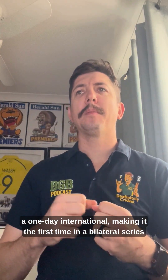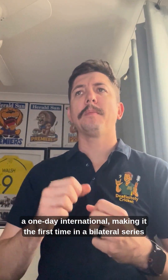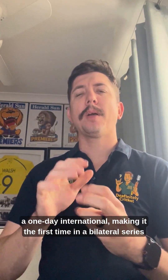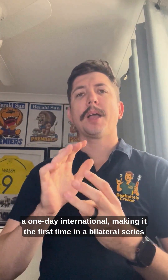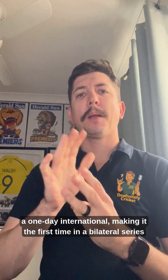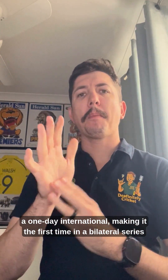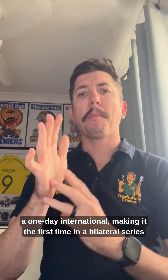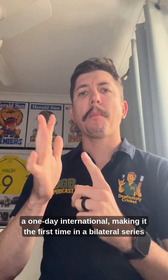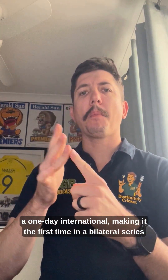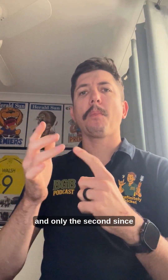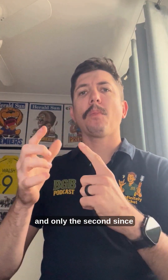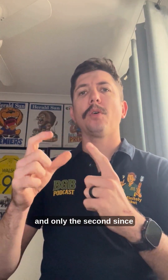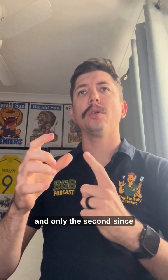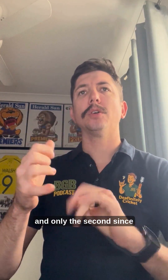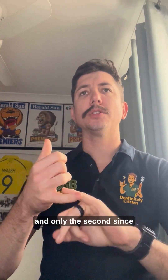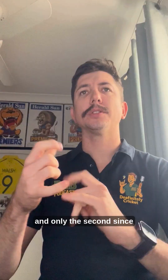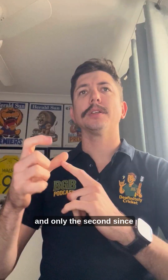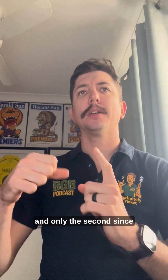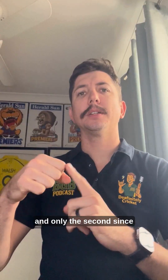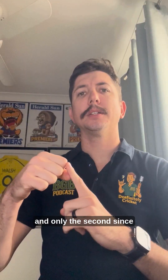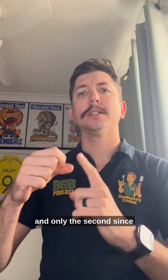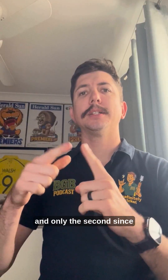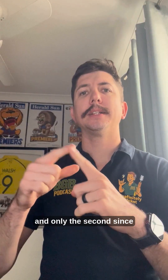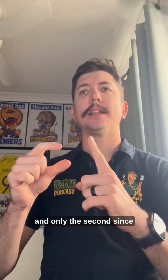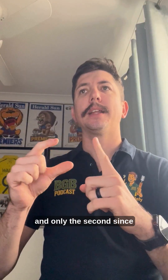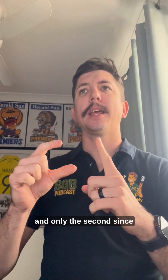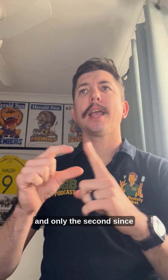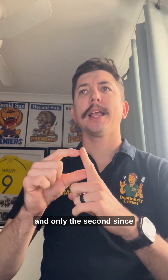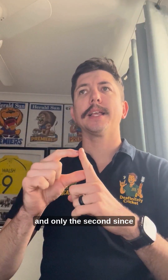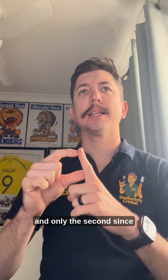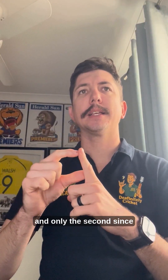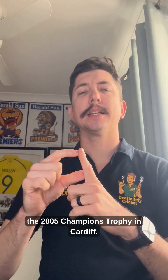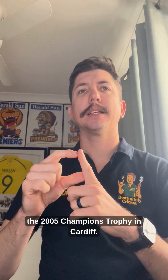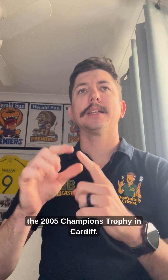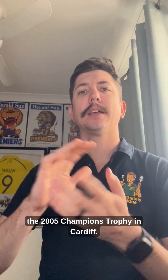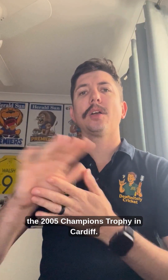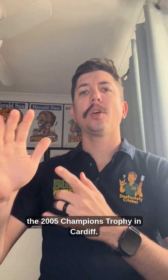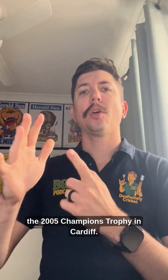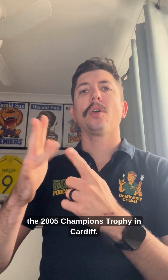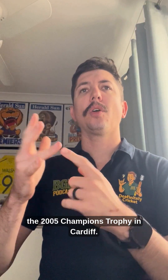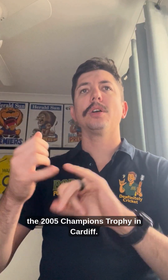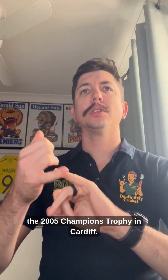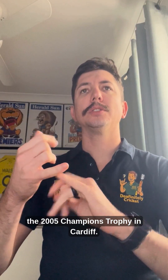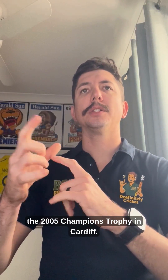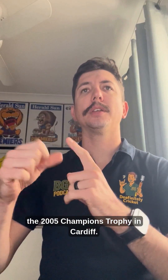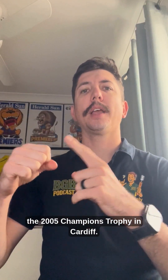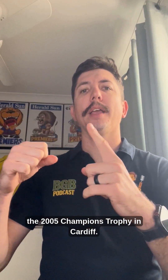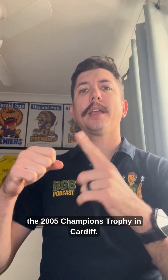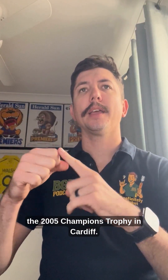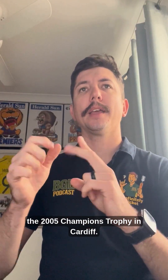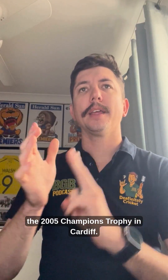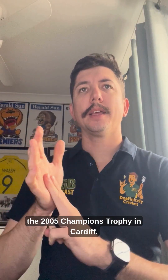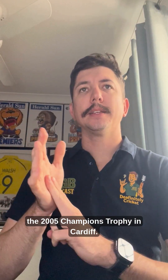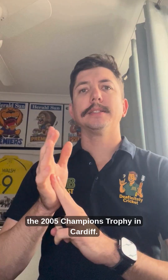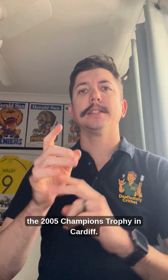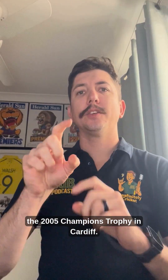a bilateral series and only the second since the 2005 Champions Trophy in